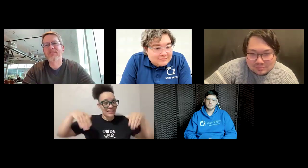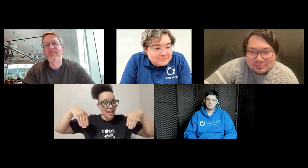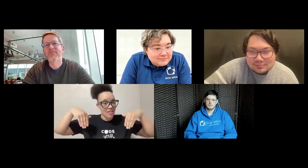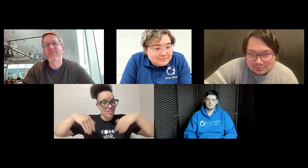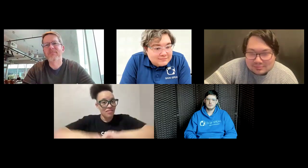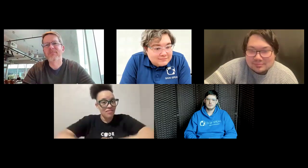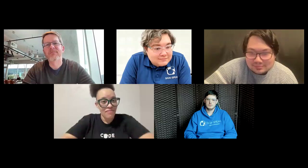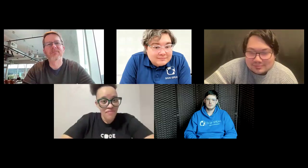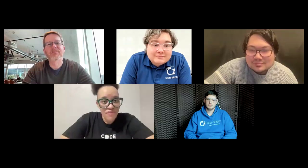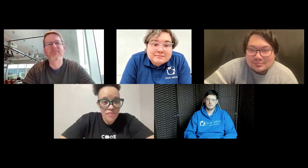or if you haven't,